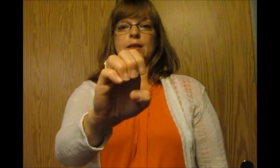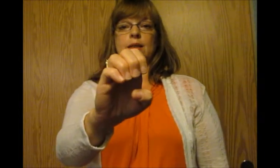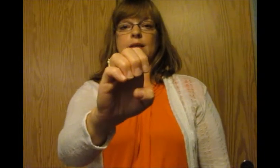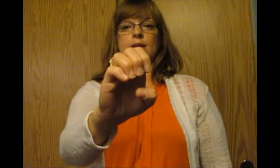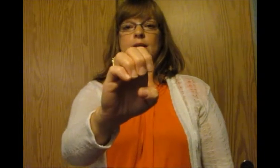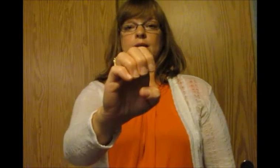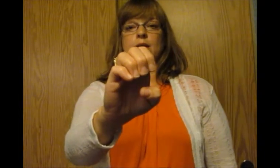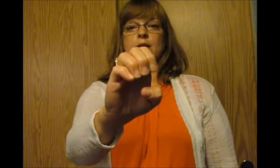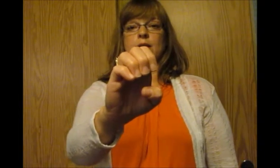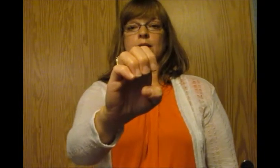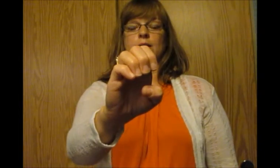E,